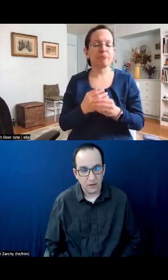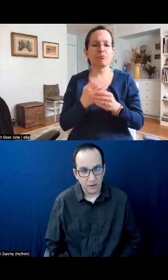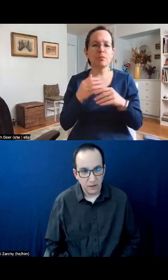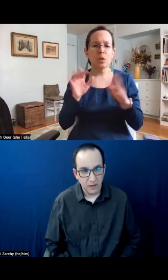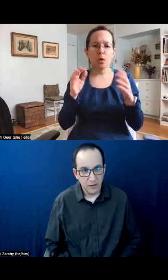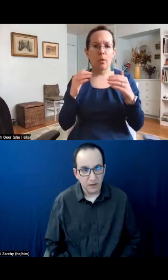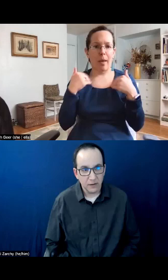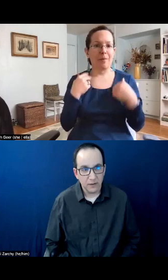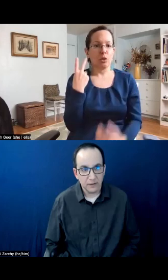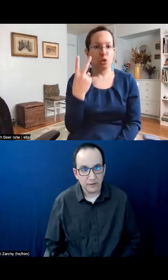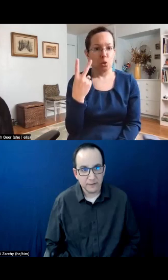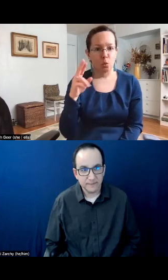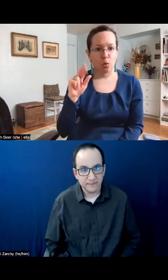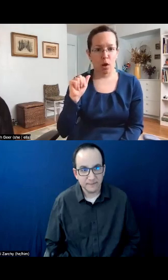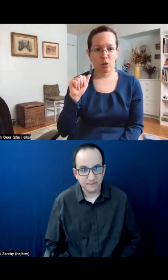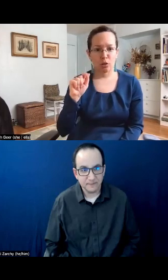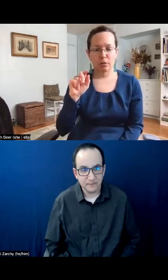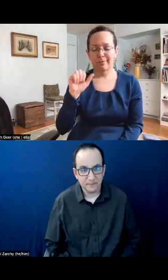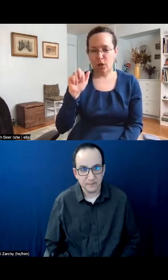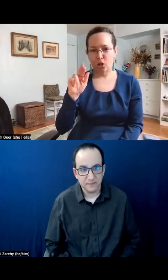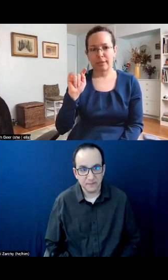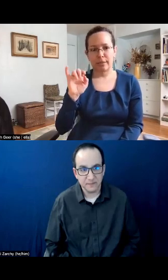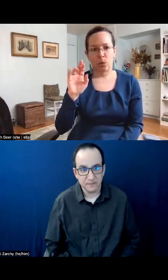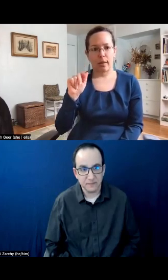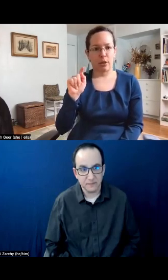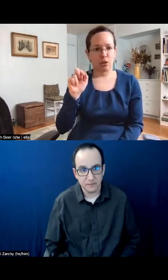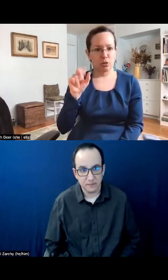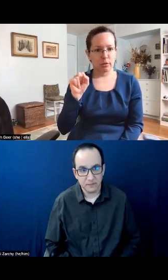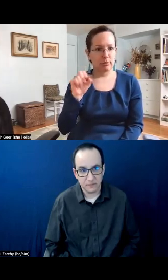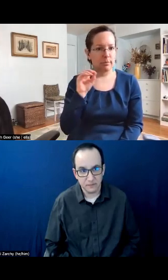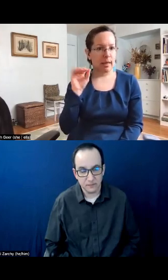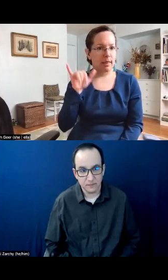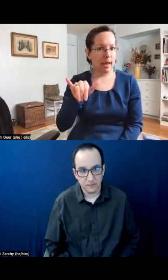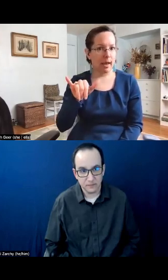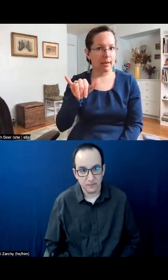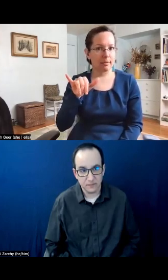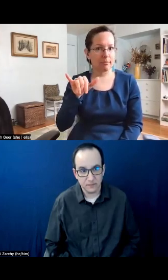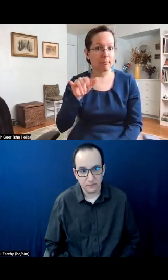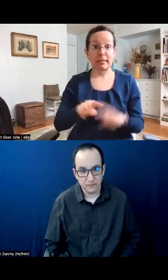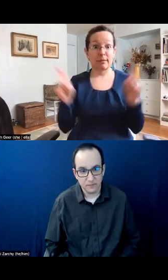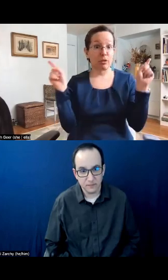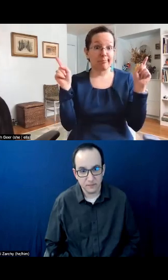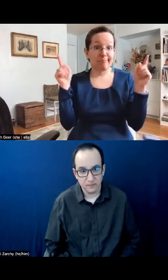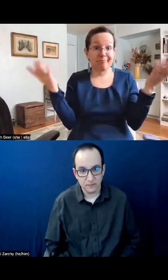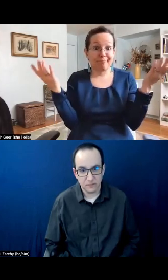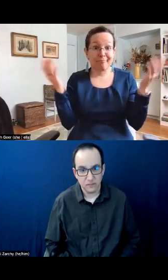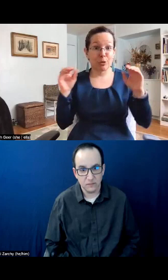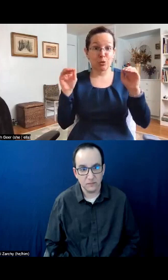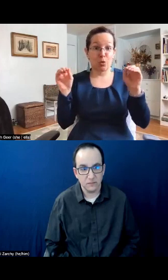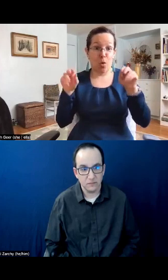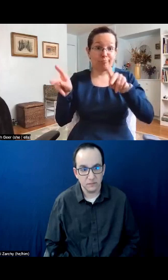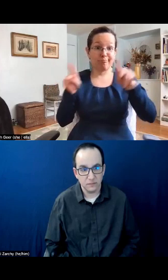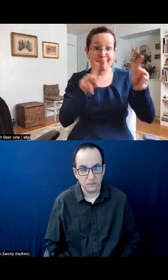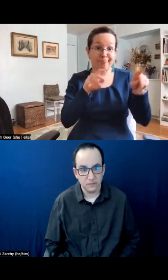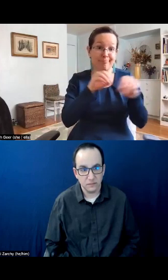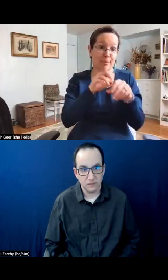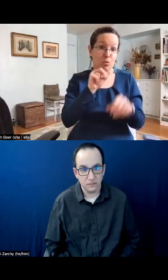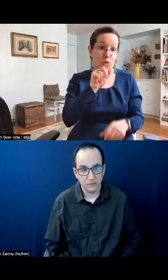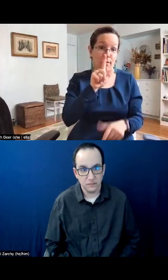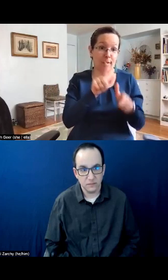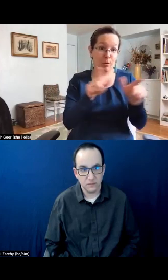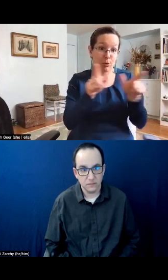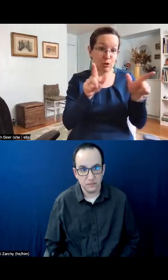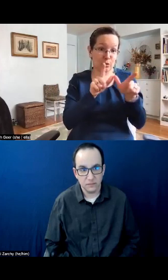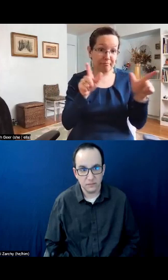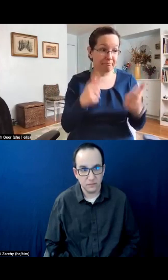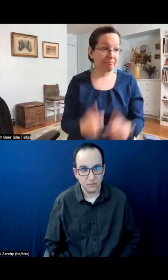produce it in this particular client. You may need to have an interdisciplinary approach and require or request the assistance of your PT, your OT, other folks